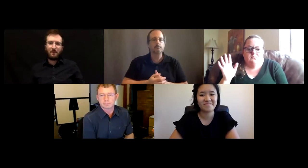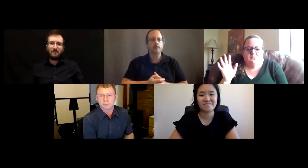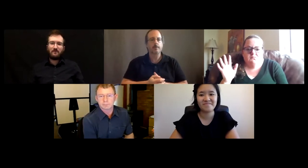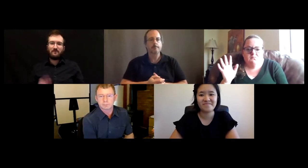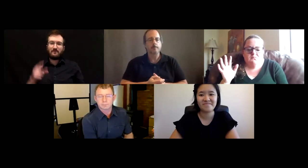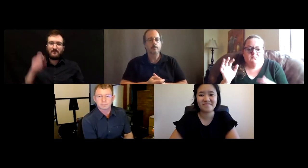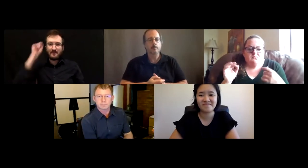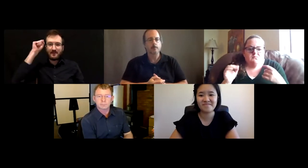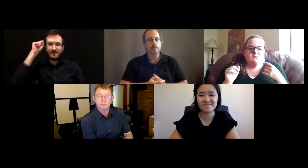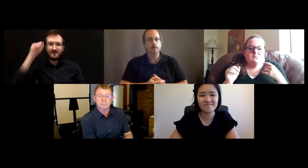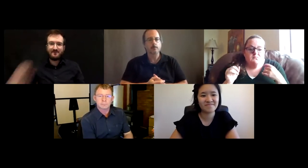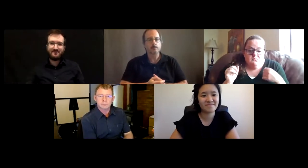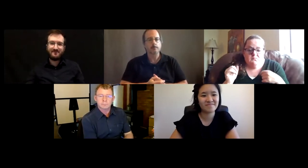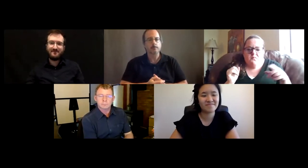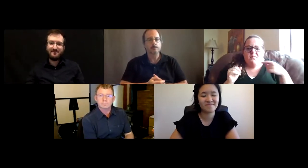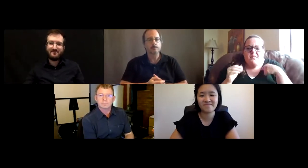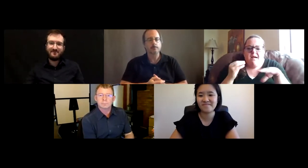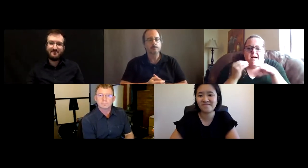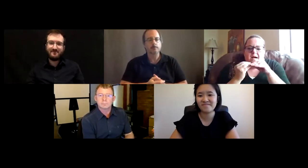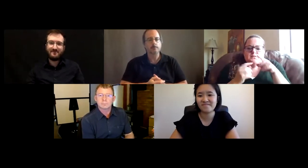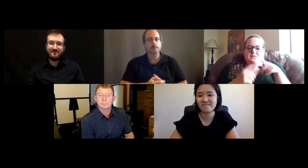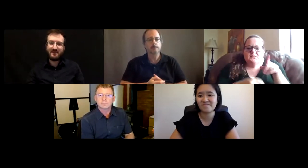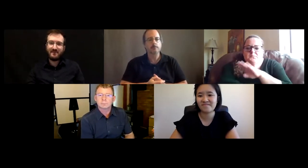Thank you for that. Stacy?